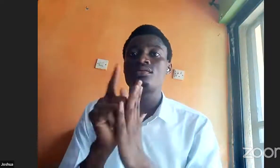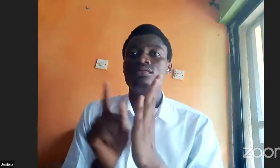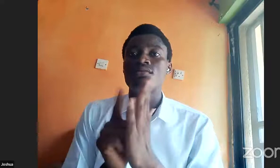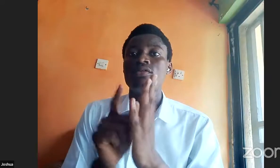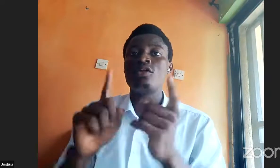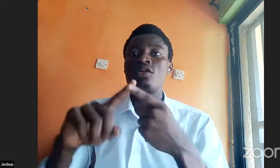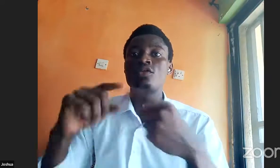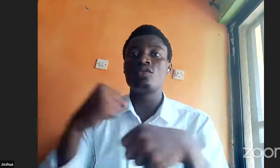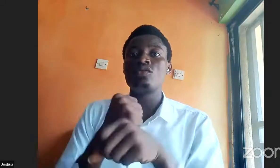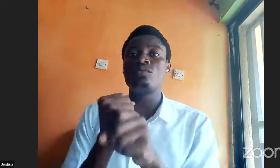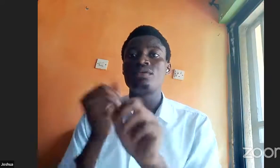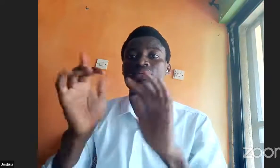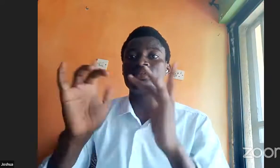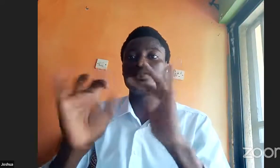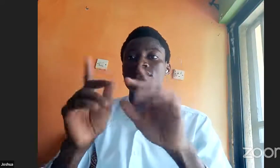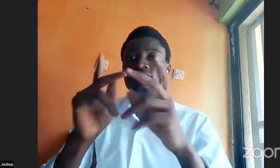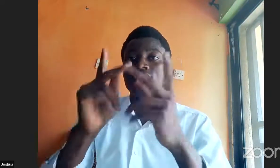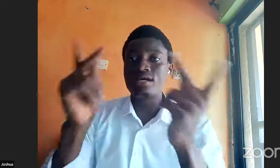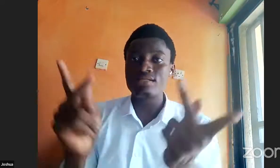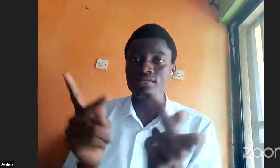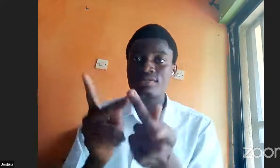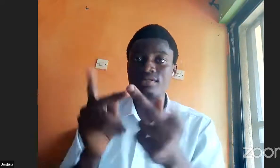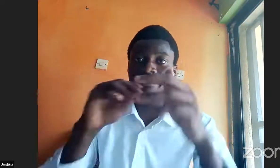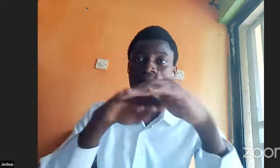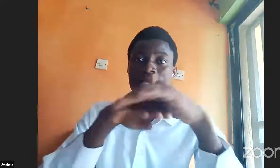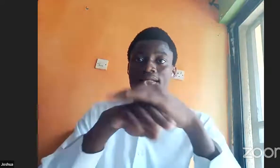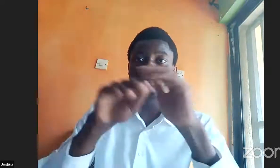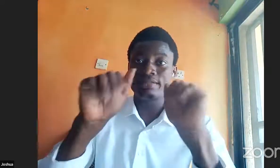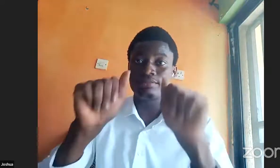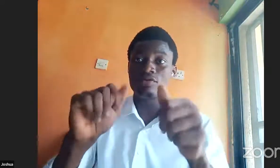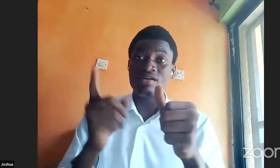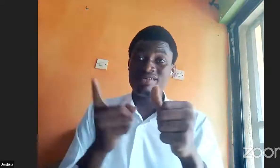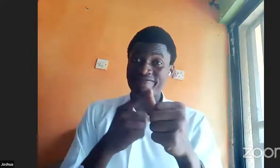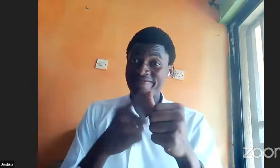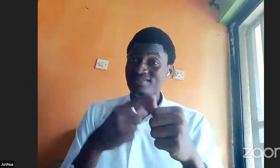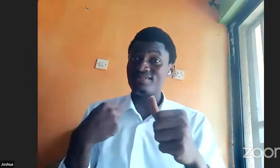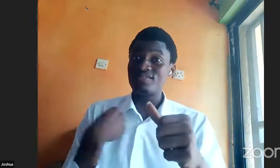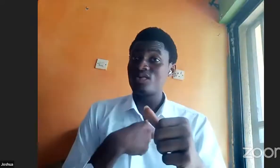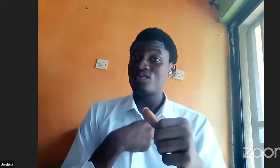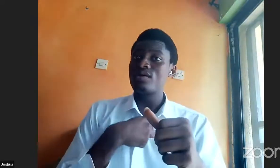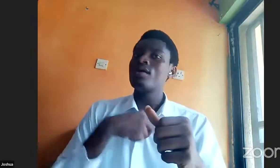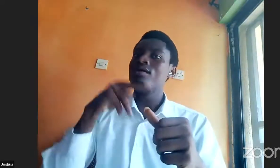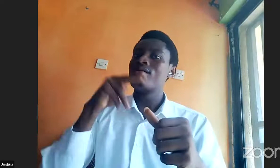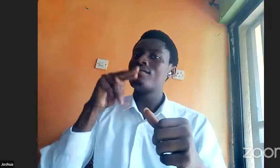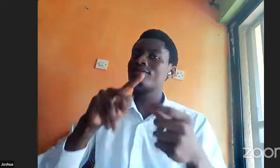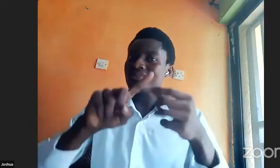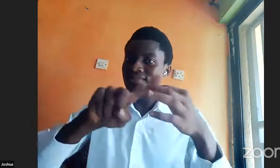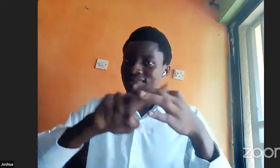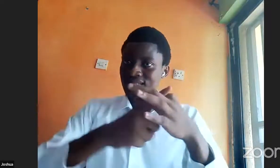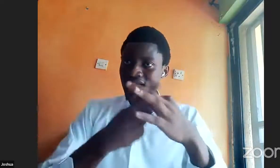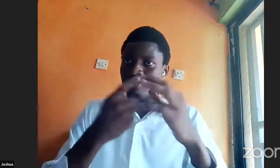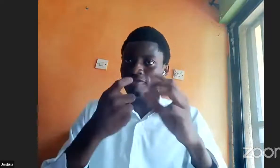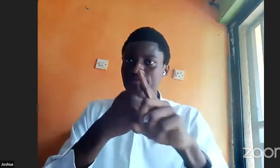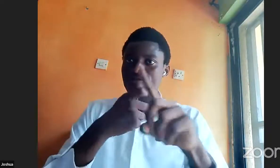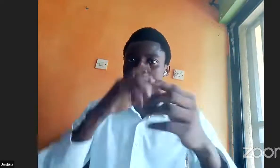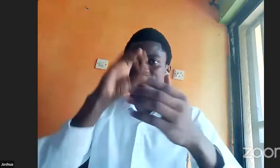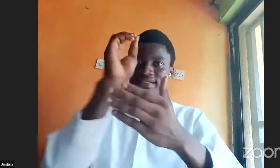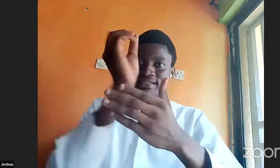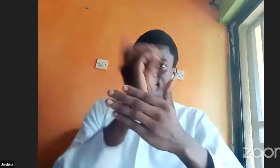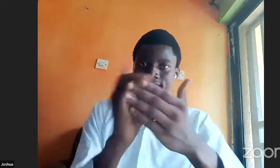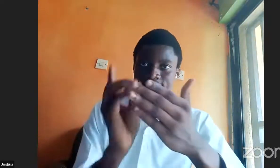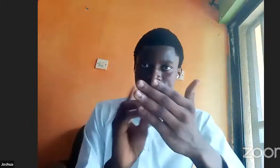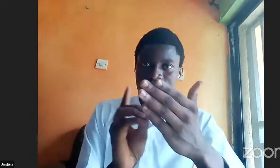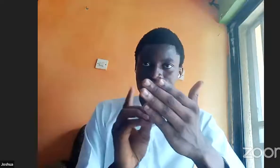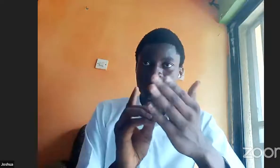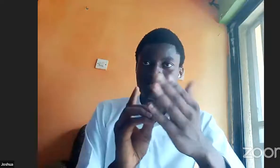think we have to start from the design stage. Now, the truth is that for